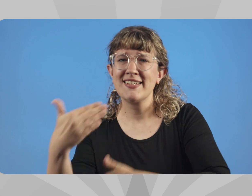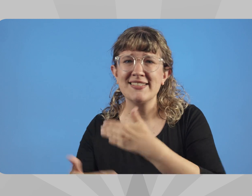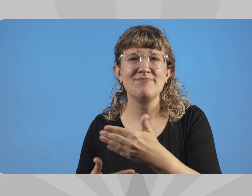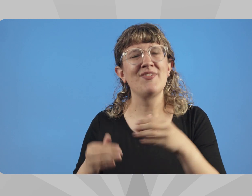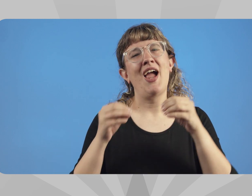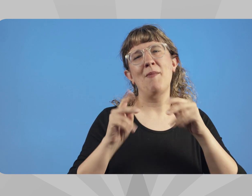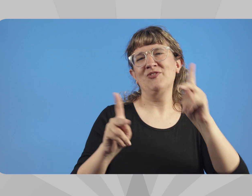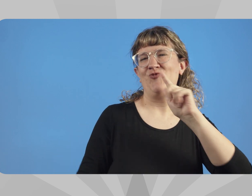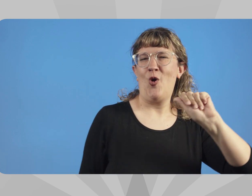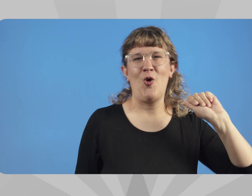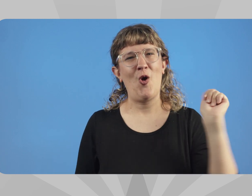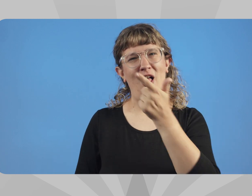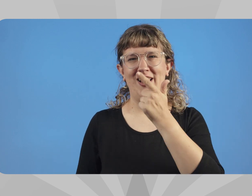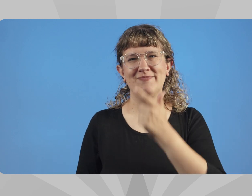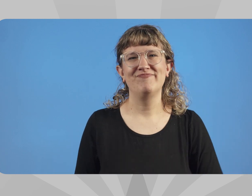all.